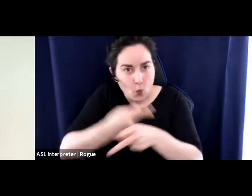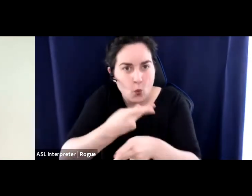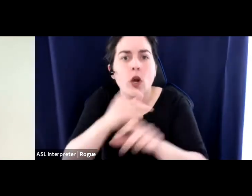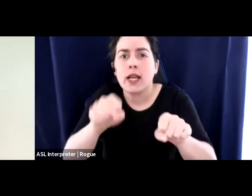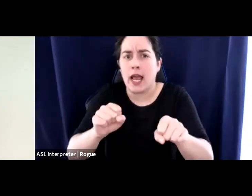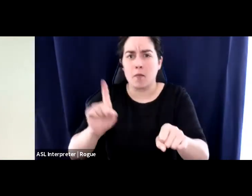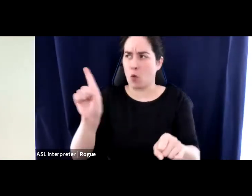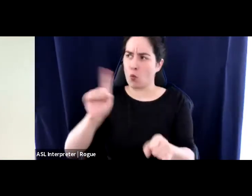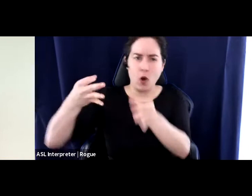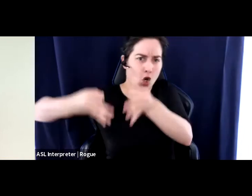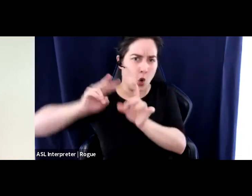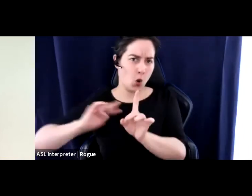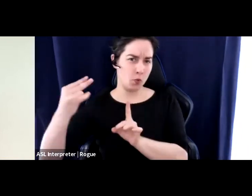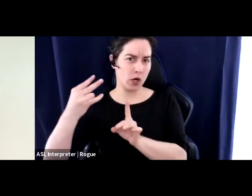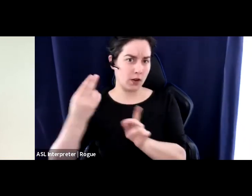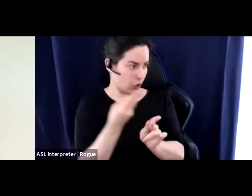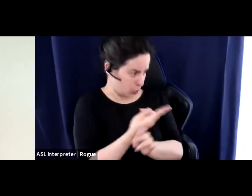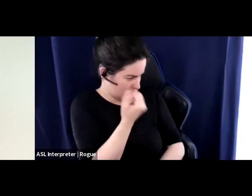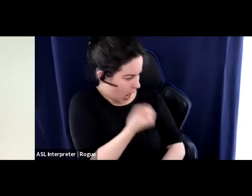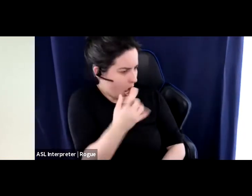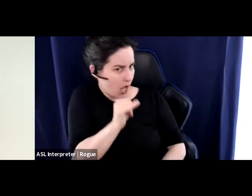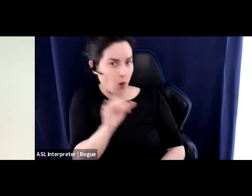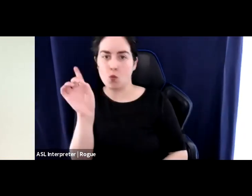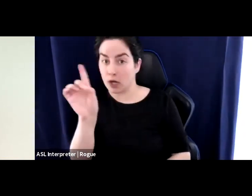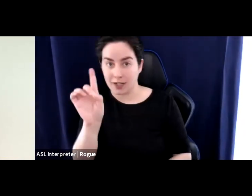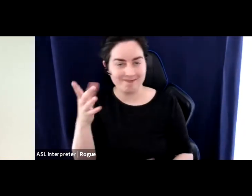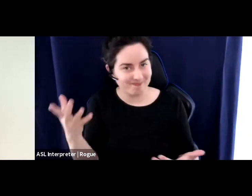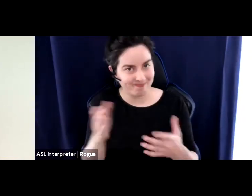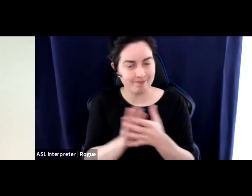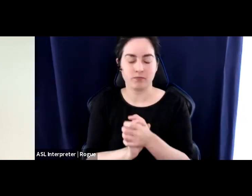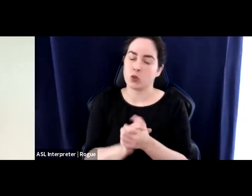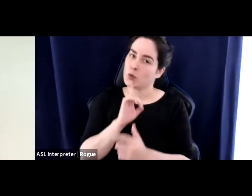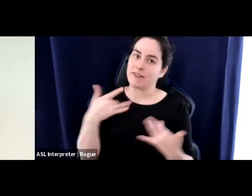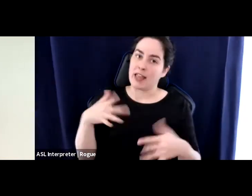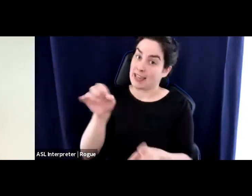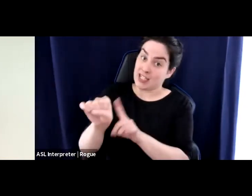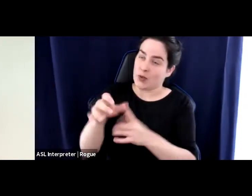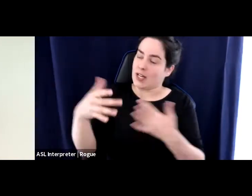reasoning. So I think that perhaps was a missed opportunity by the court.